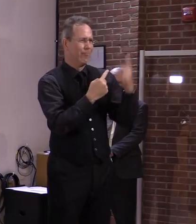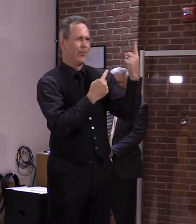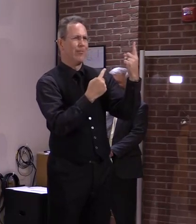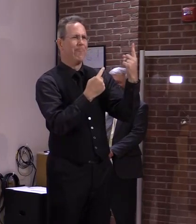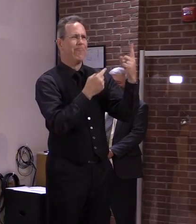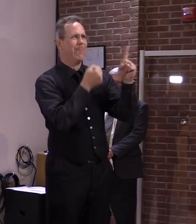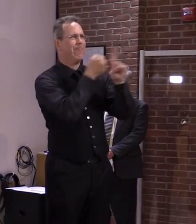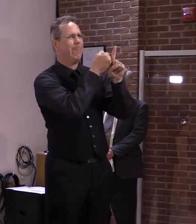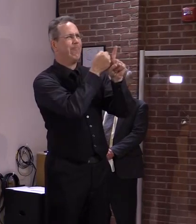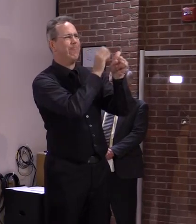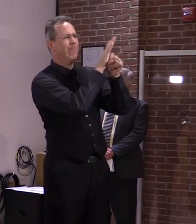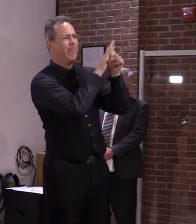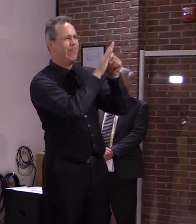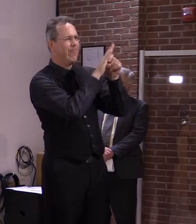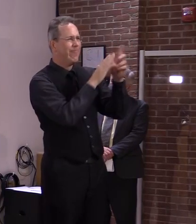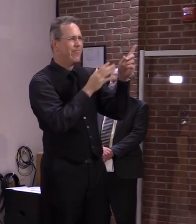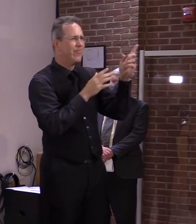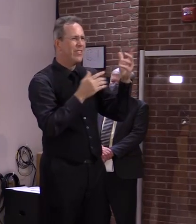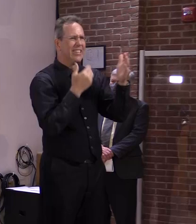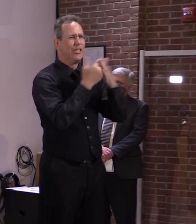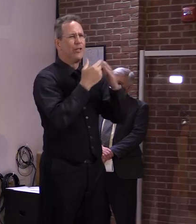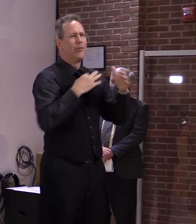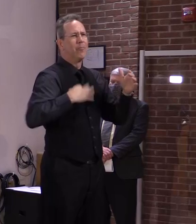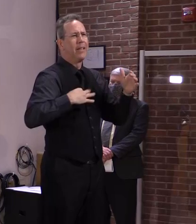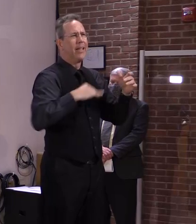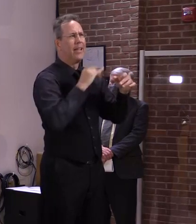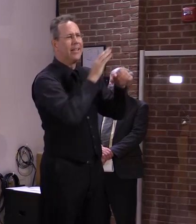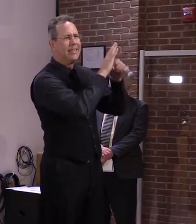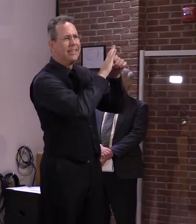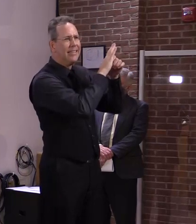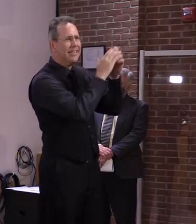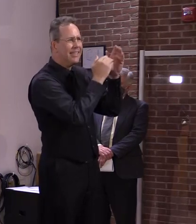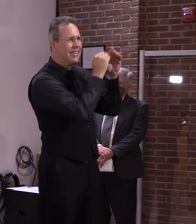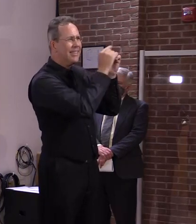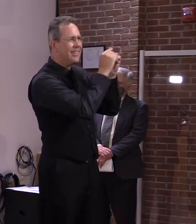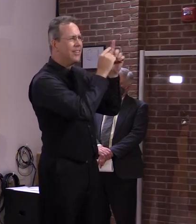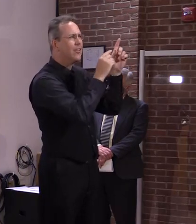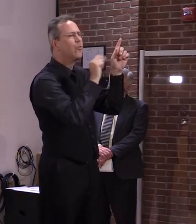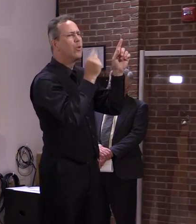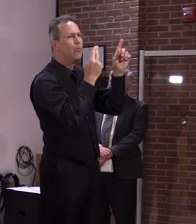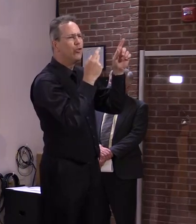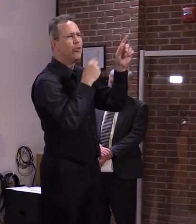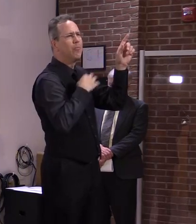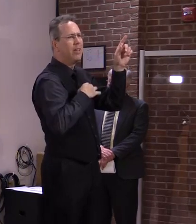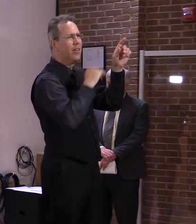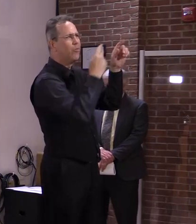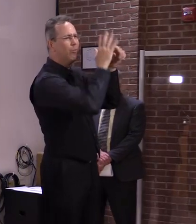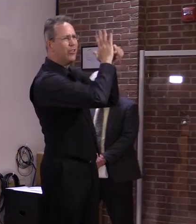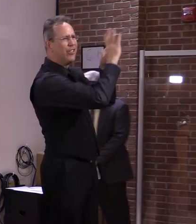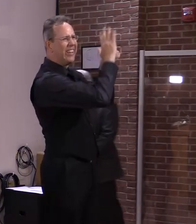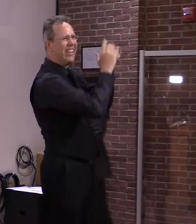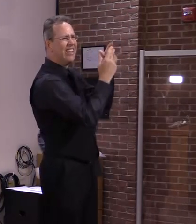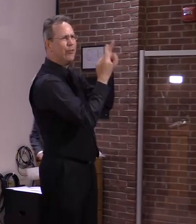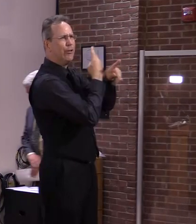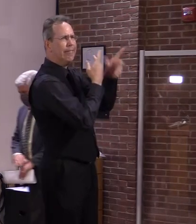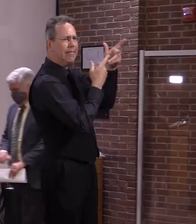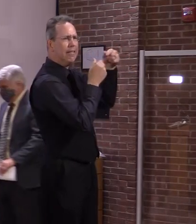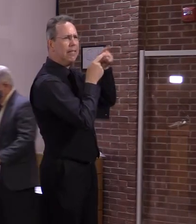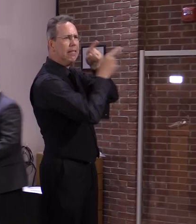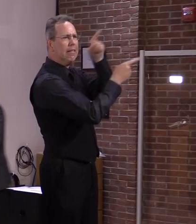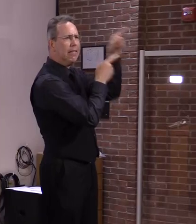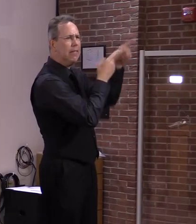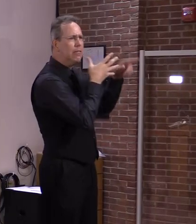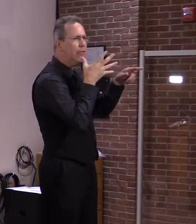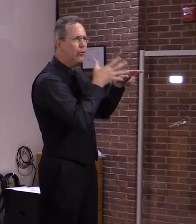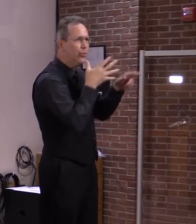area as well, that has been problematic and terms of vaccination rates, but I'll let Secretary Smith answer the